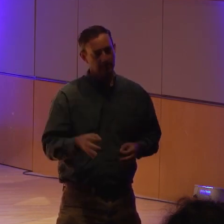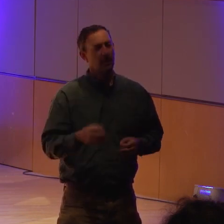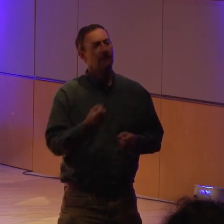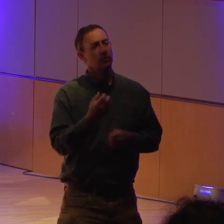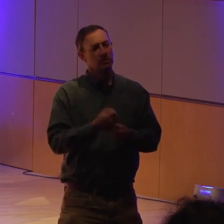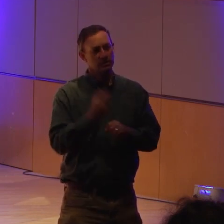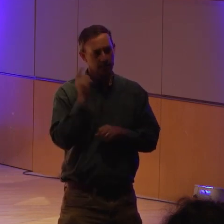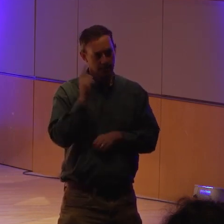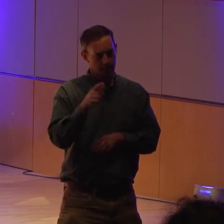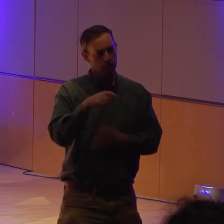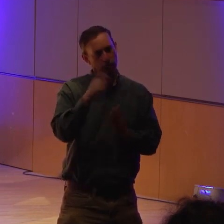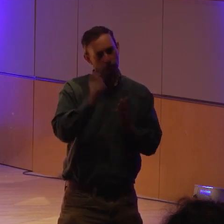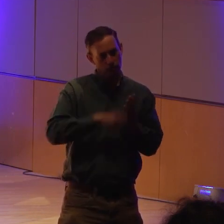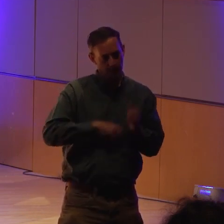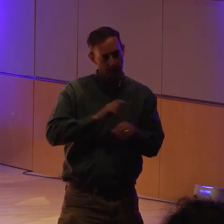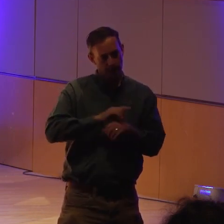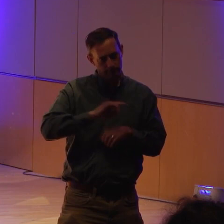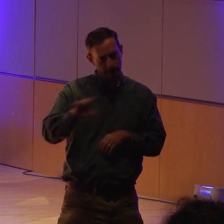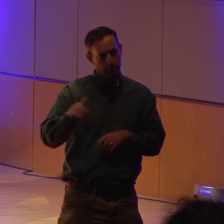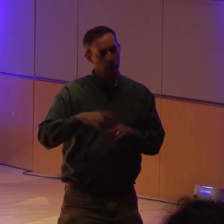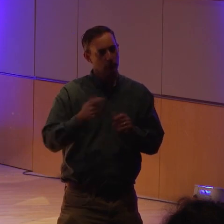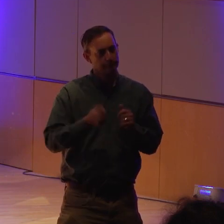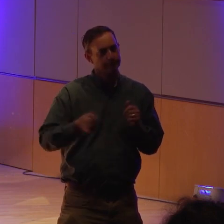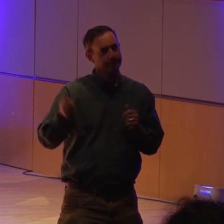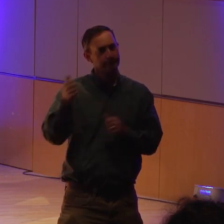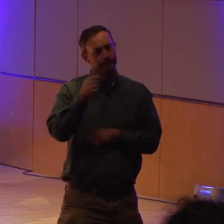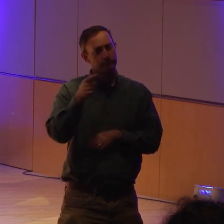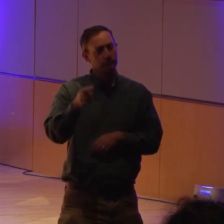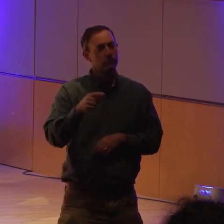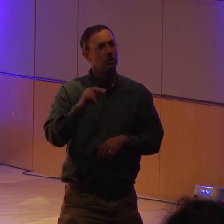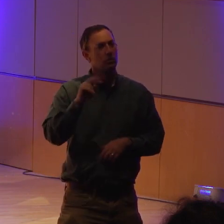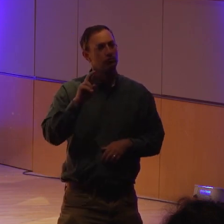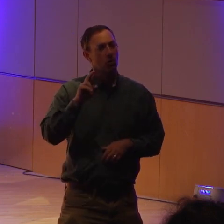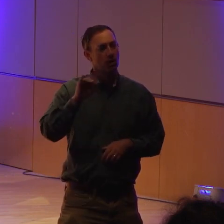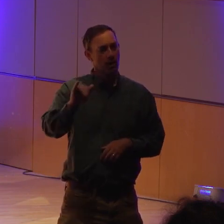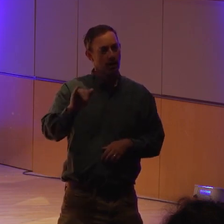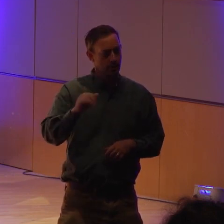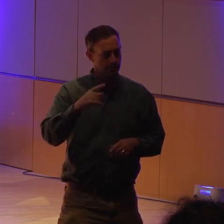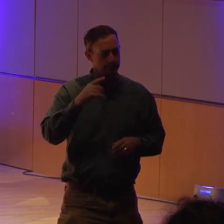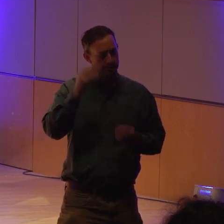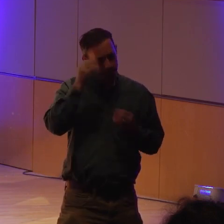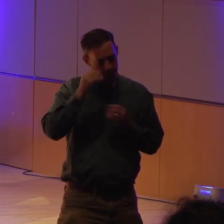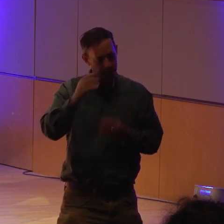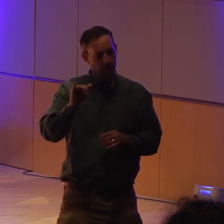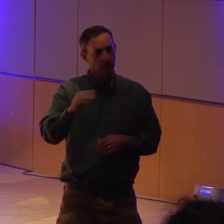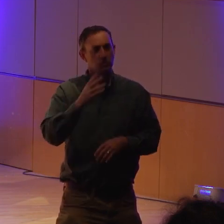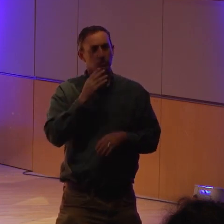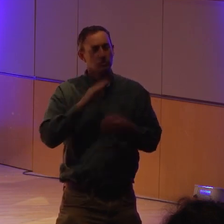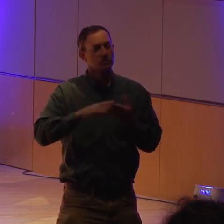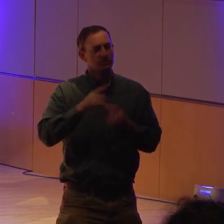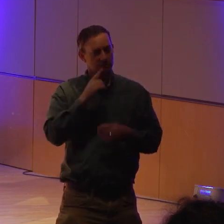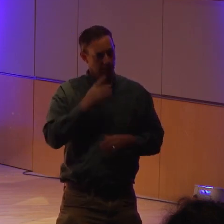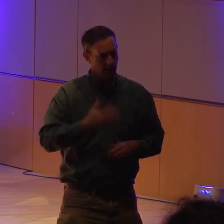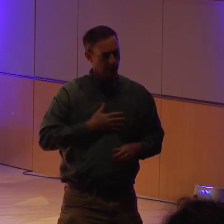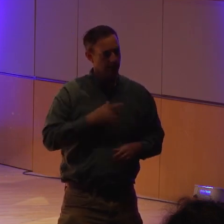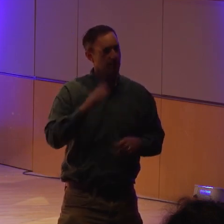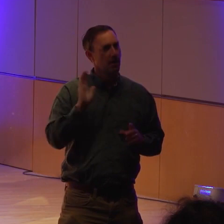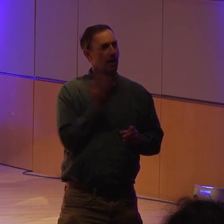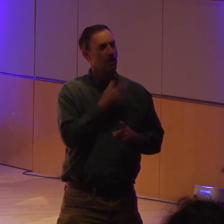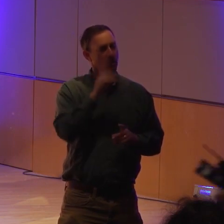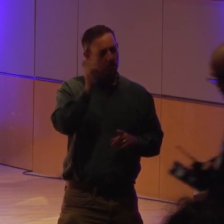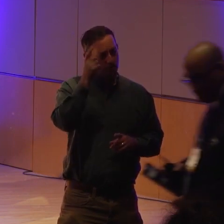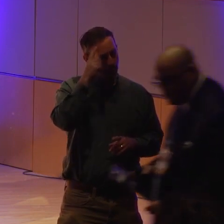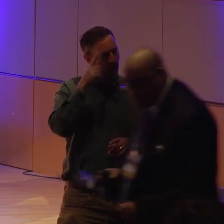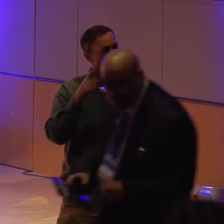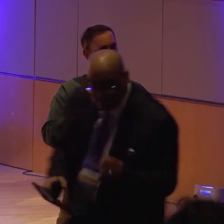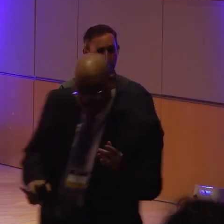the leadership of the Jewish community of Newport, Rhode Island, "For happily, the government of the United States, which gives to